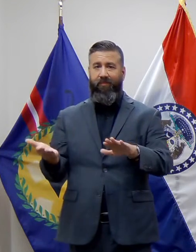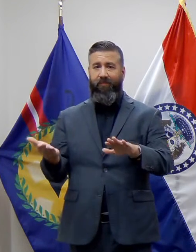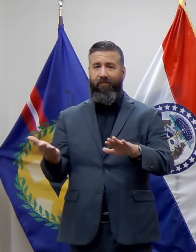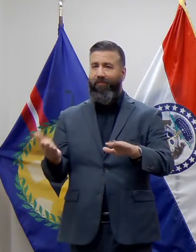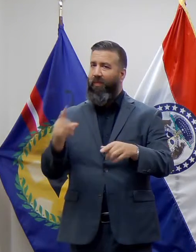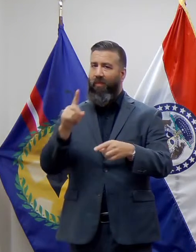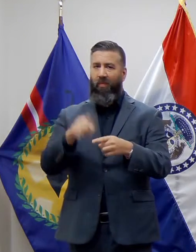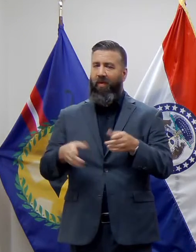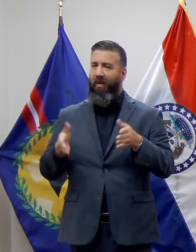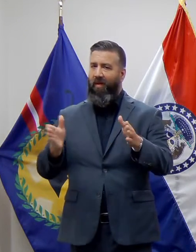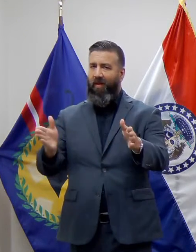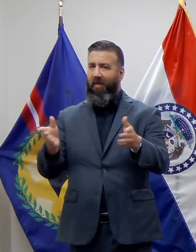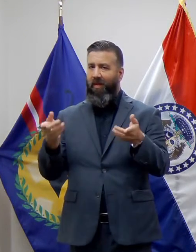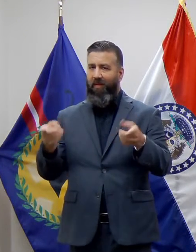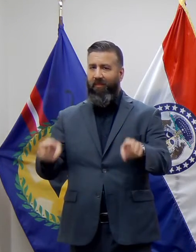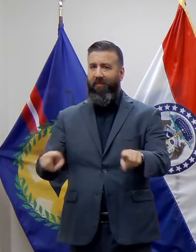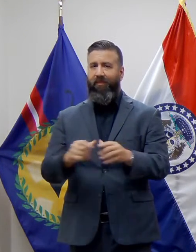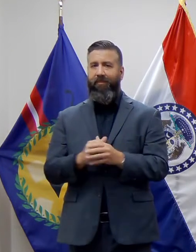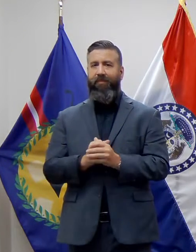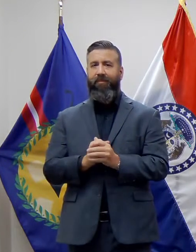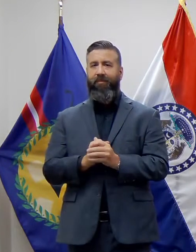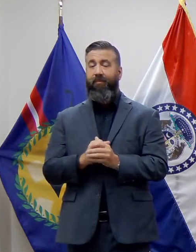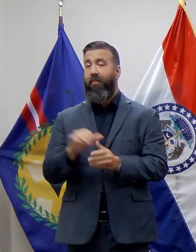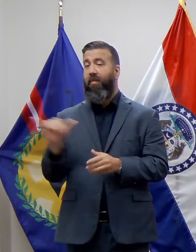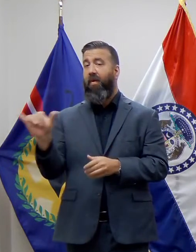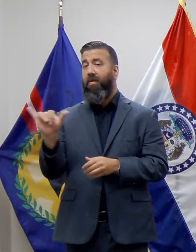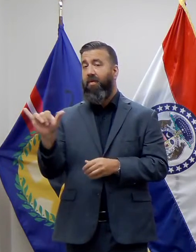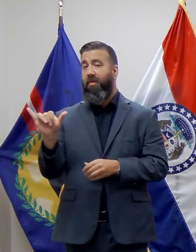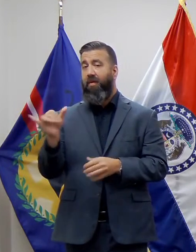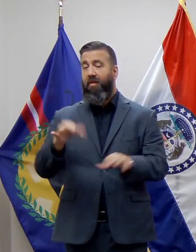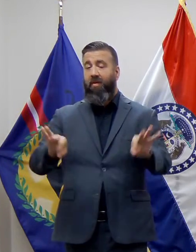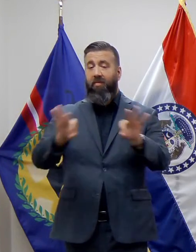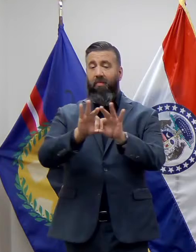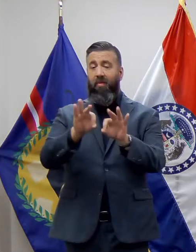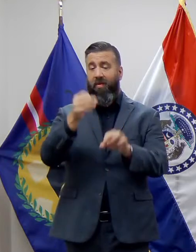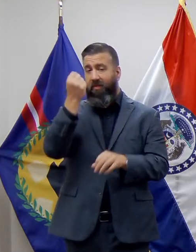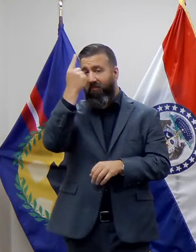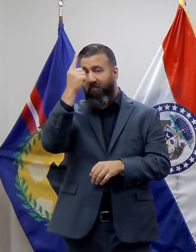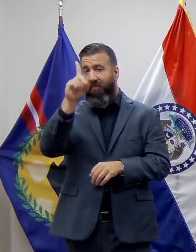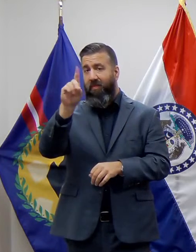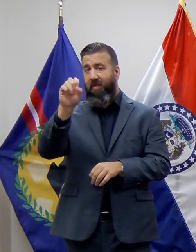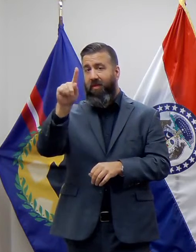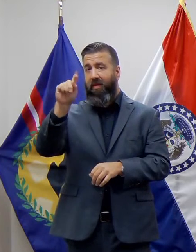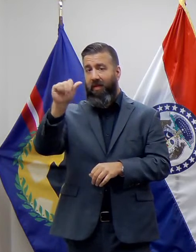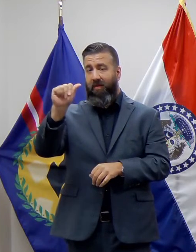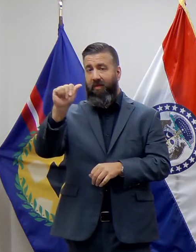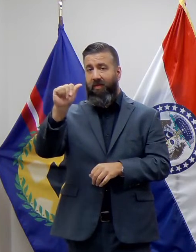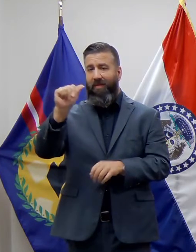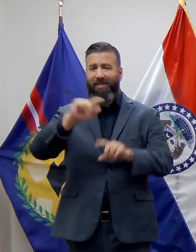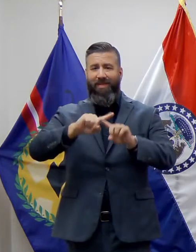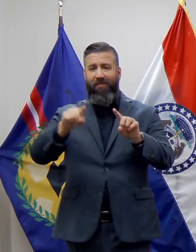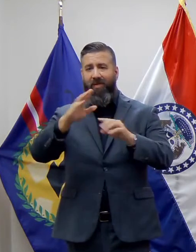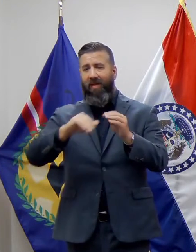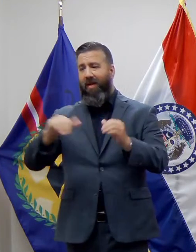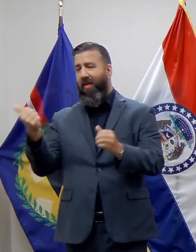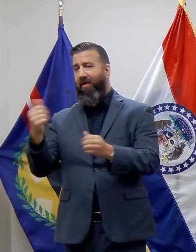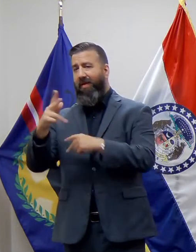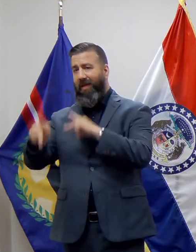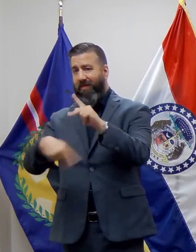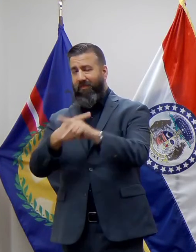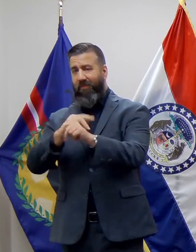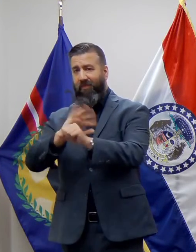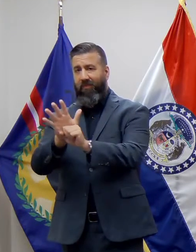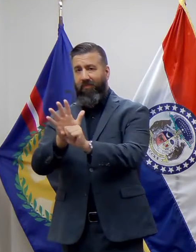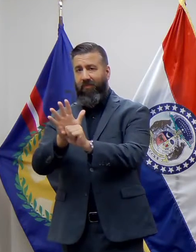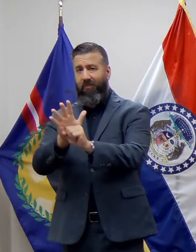let that happen. It's also important to understand that the Delta variant is different than previous strains of the virus. It's more